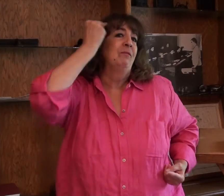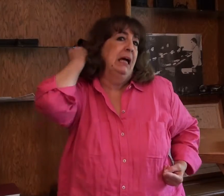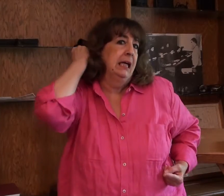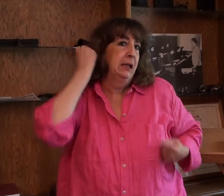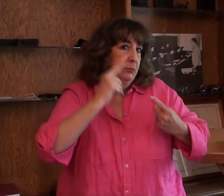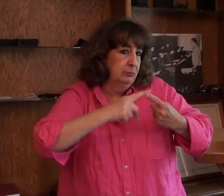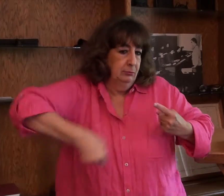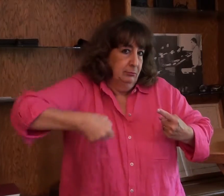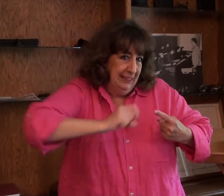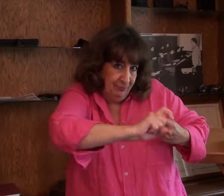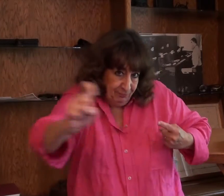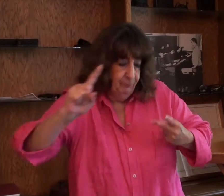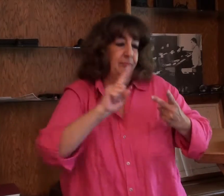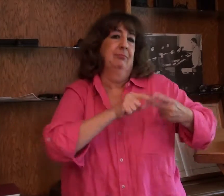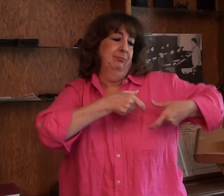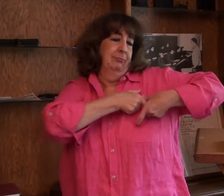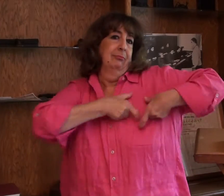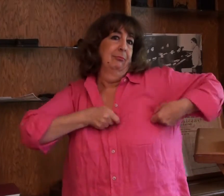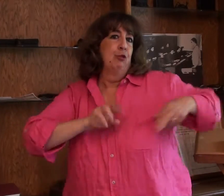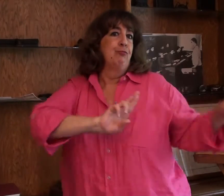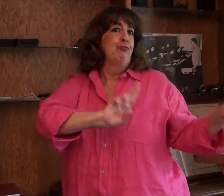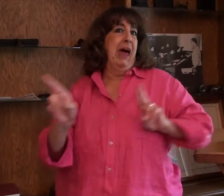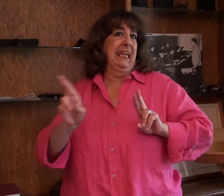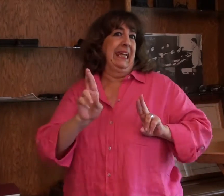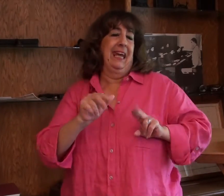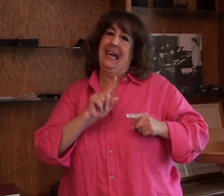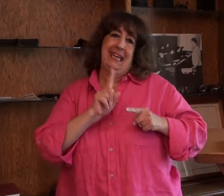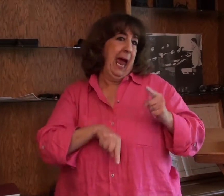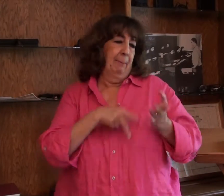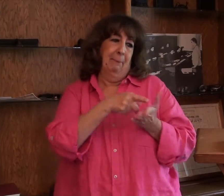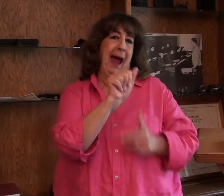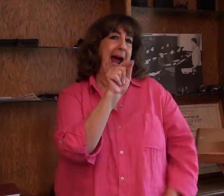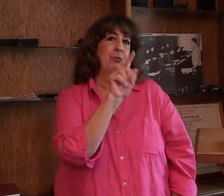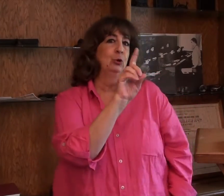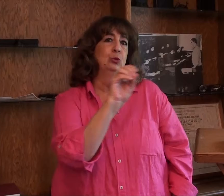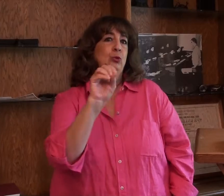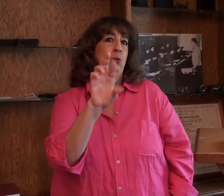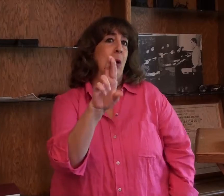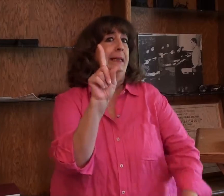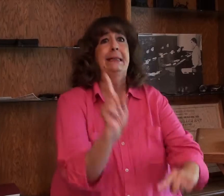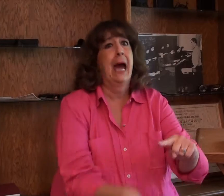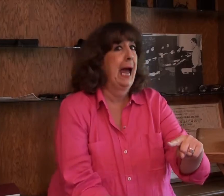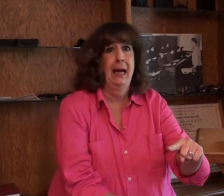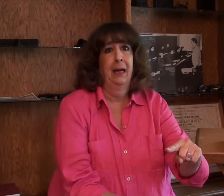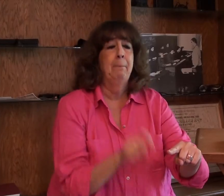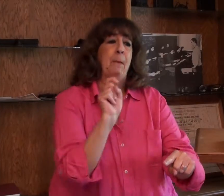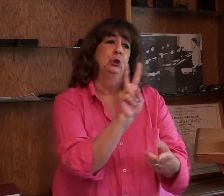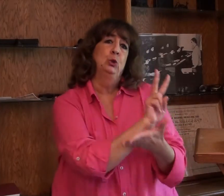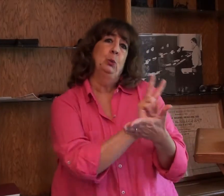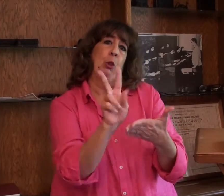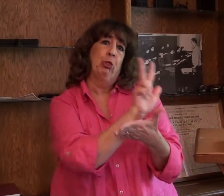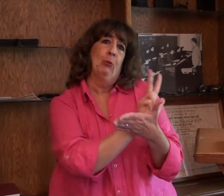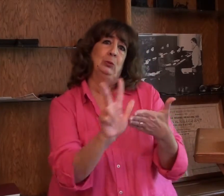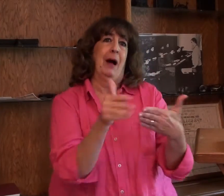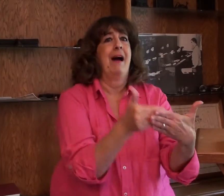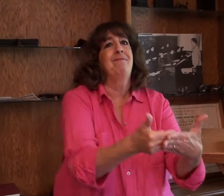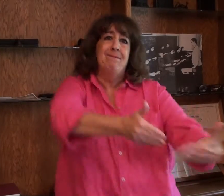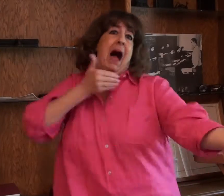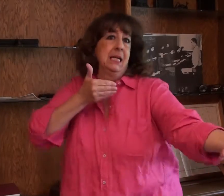we have to buy the souvenirs and have your registration badge all ready. So there'll be no money taken at the door. You have to pay 2